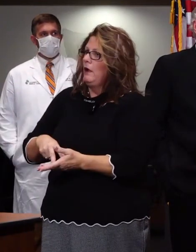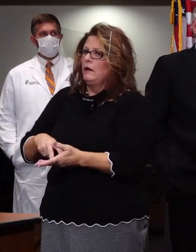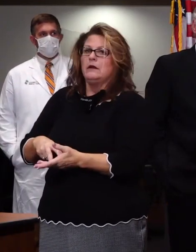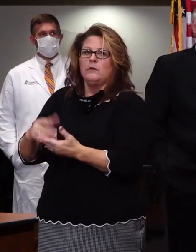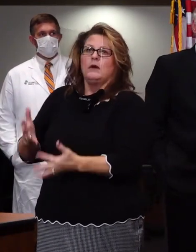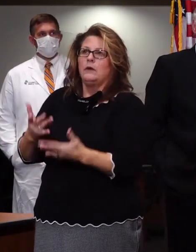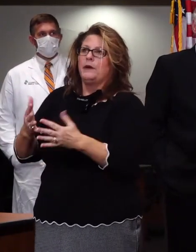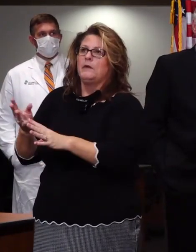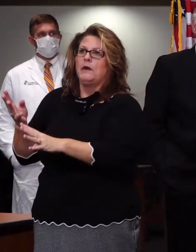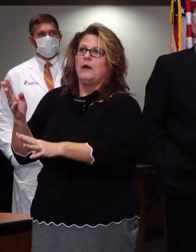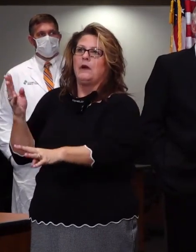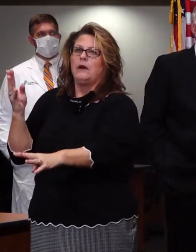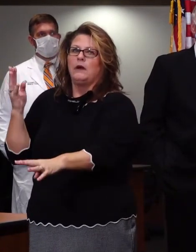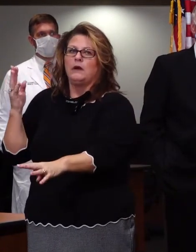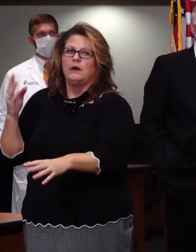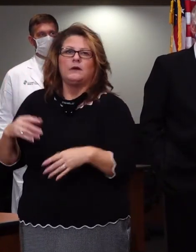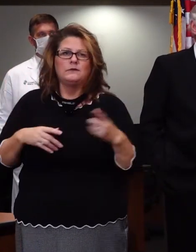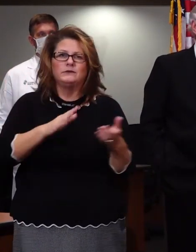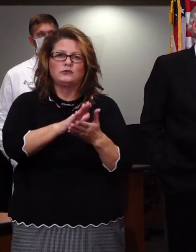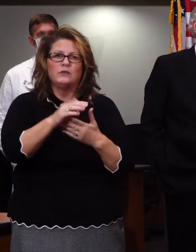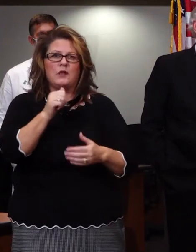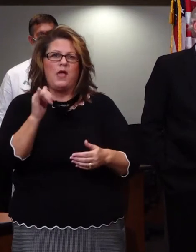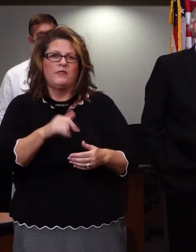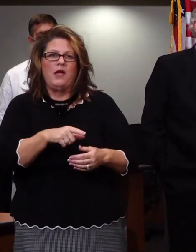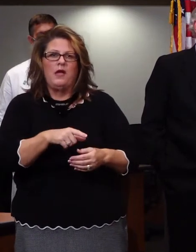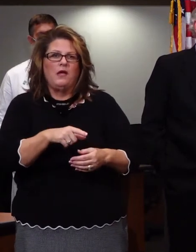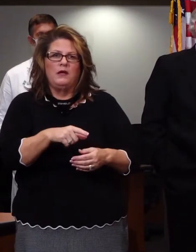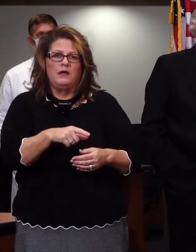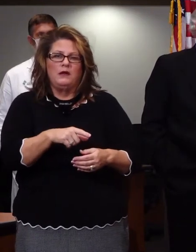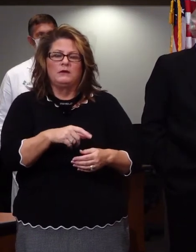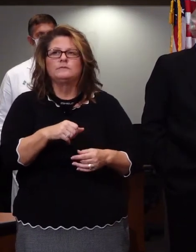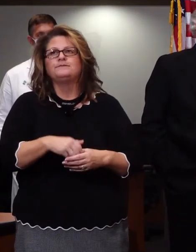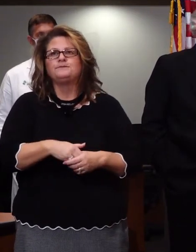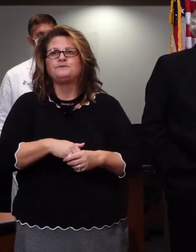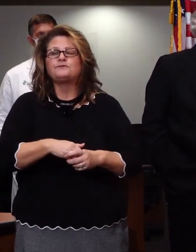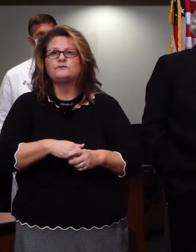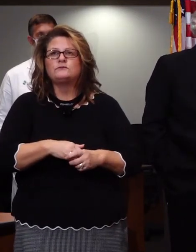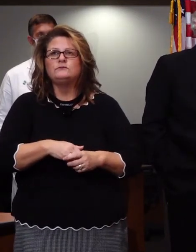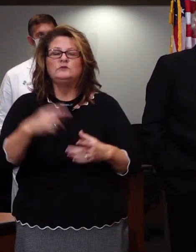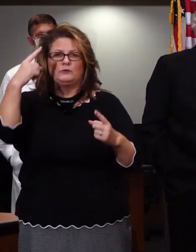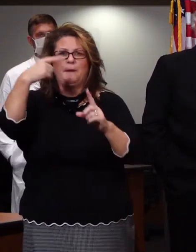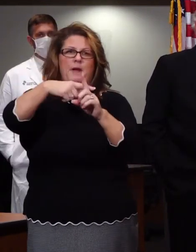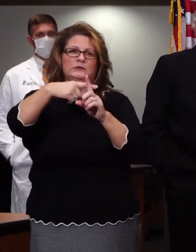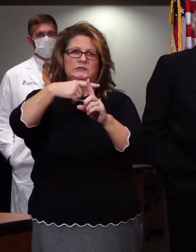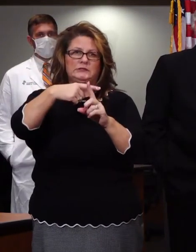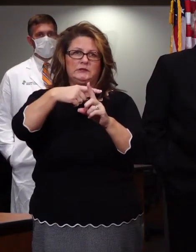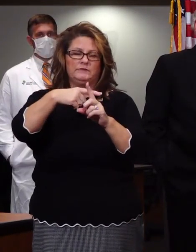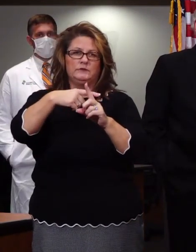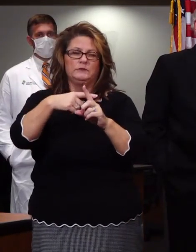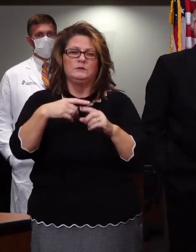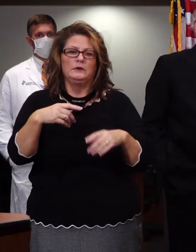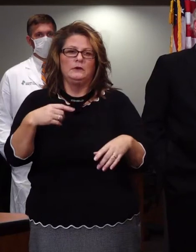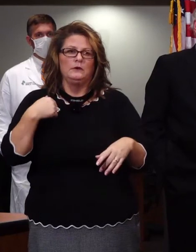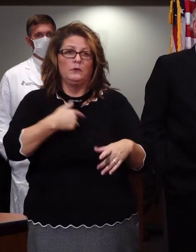definition of a close contact if those measures aren't in place. But, and so the positive aspect of this is that for the most part,